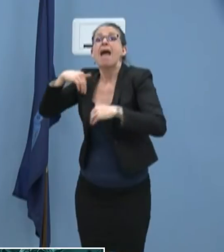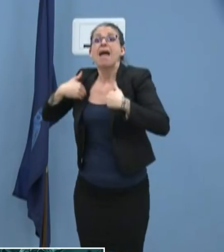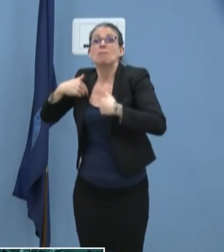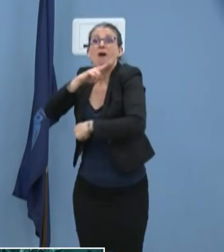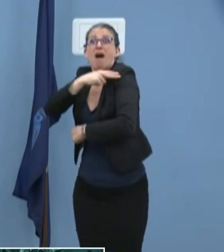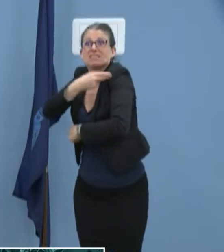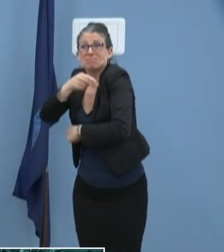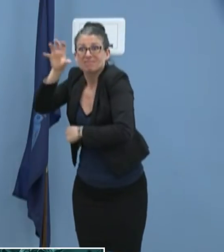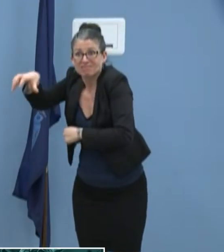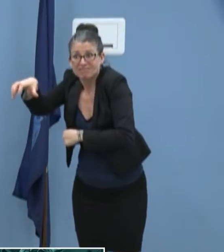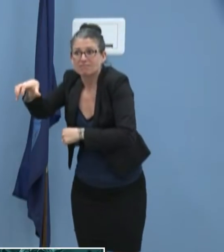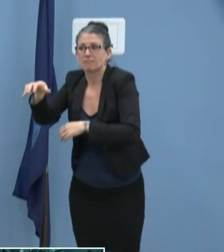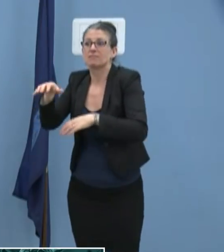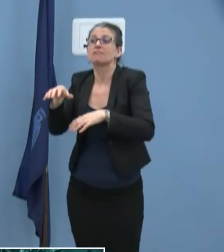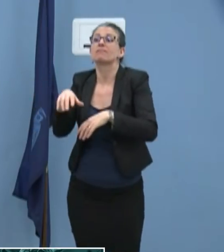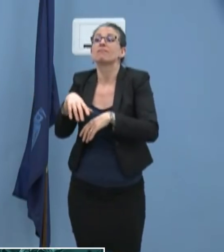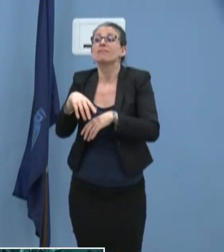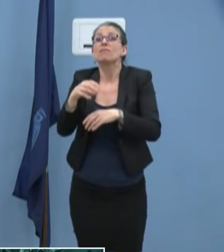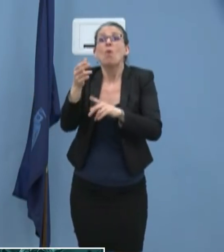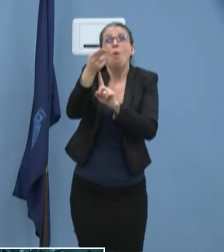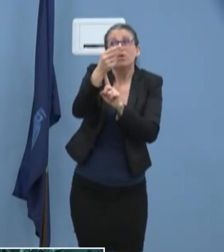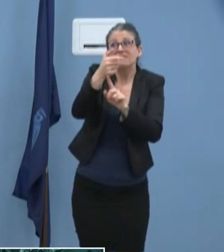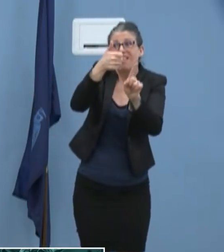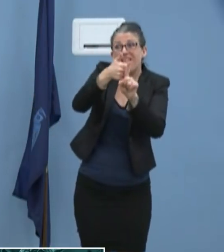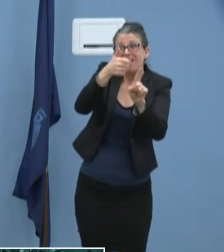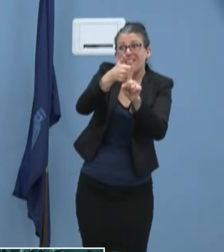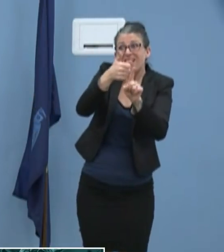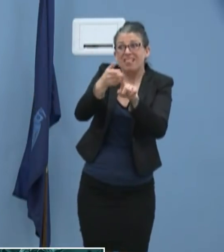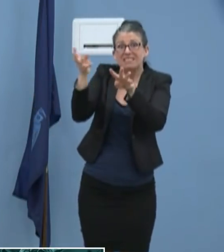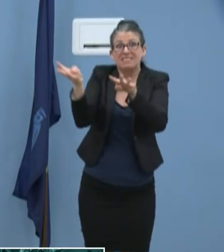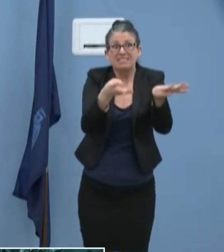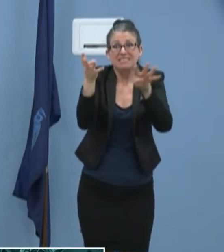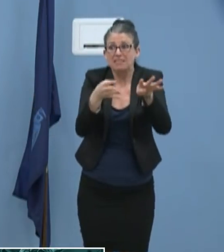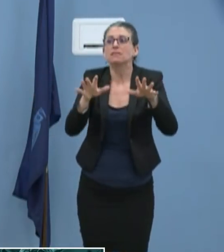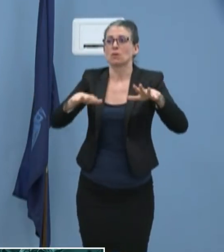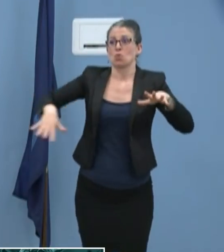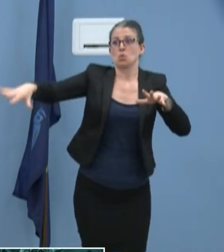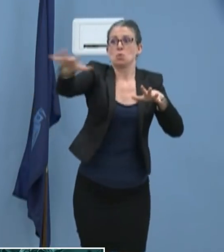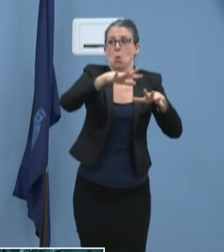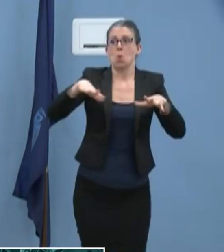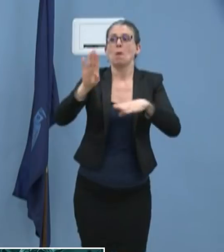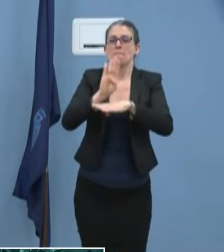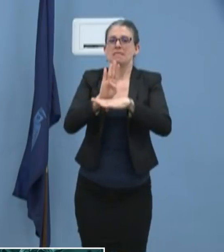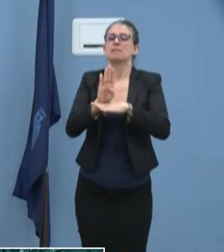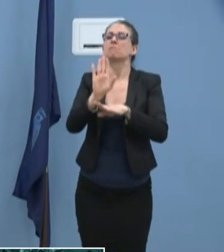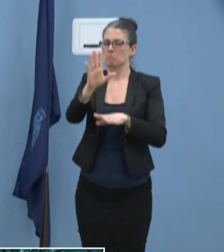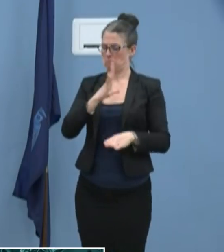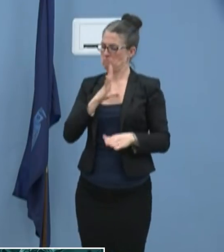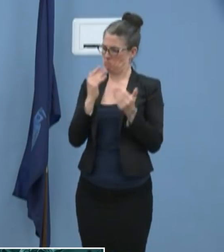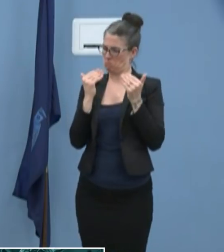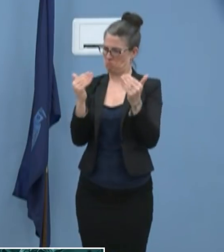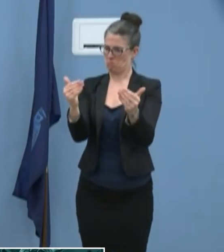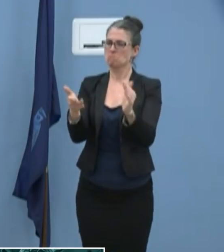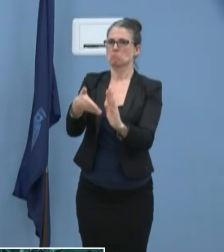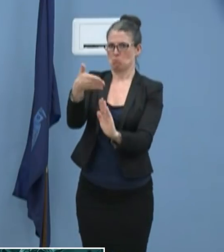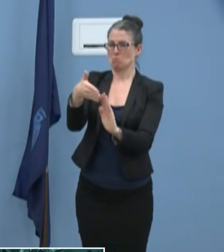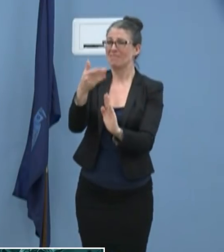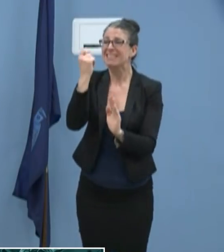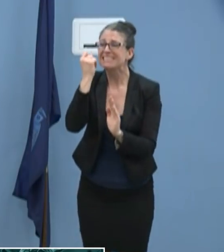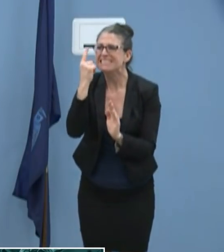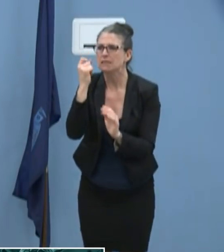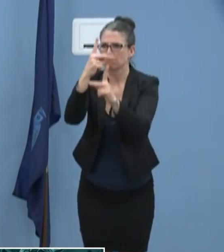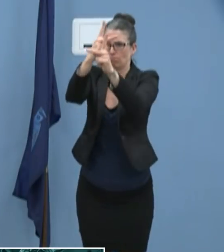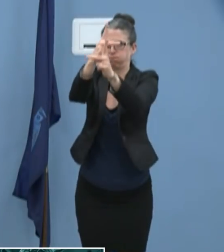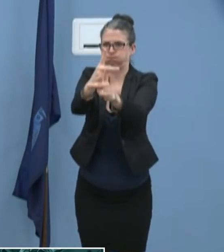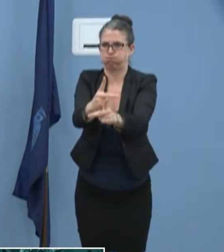hotel and commercial lodging. And although those businesses may remain open, I'm strongly